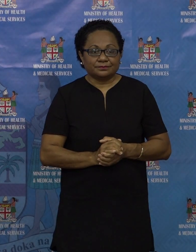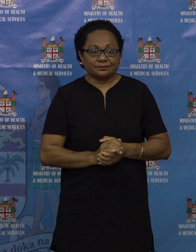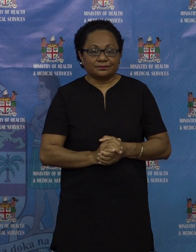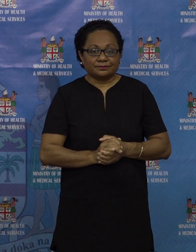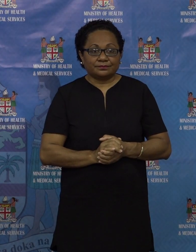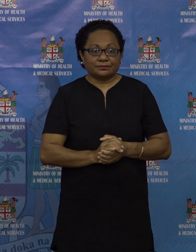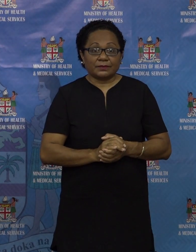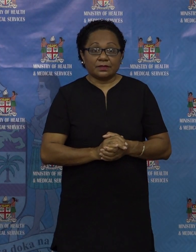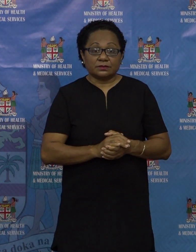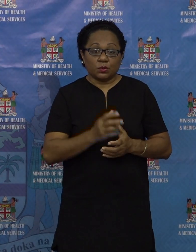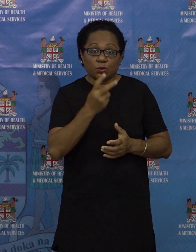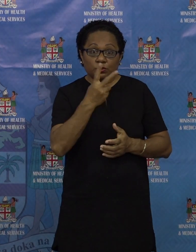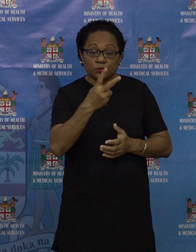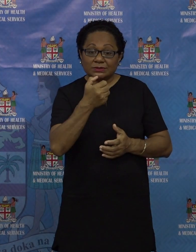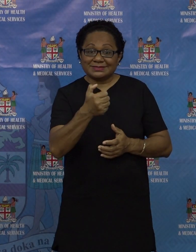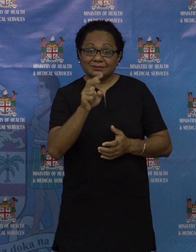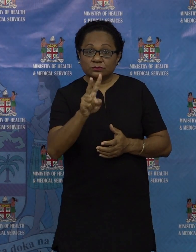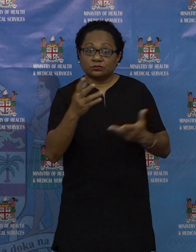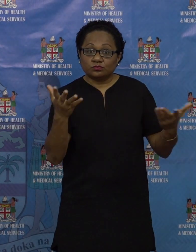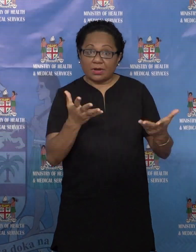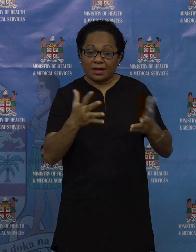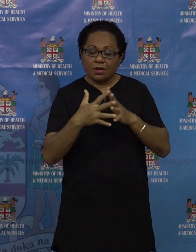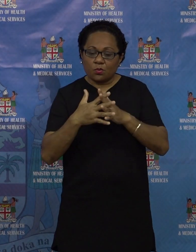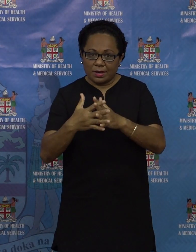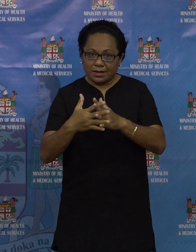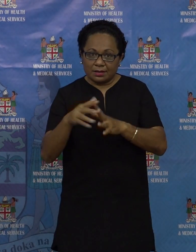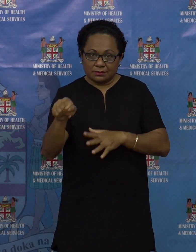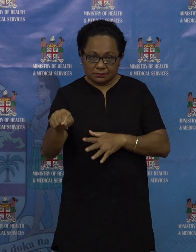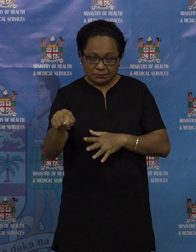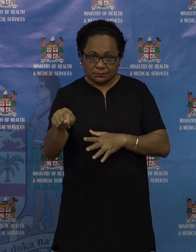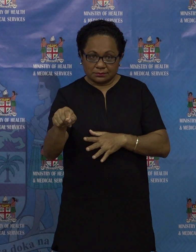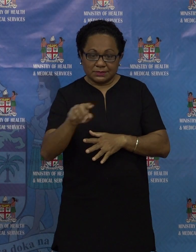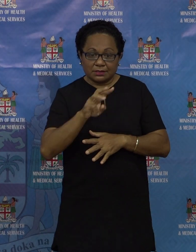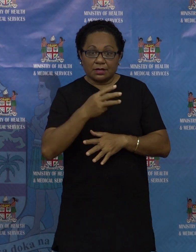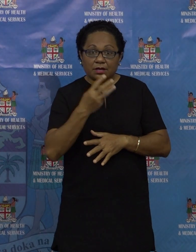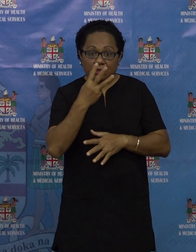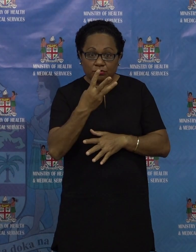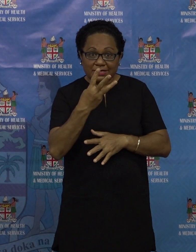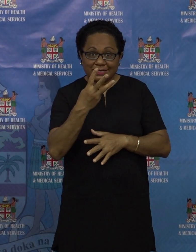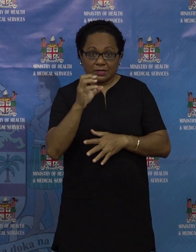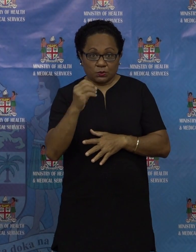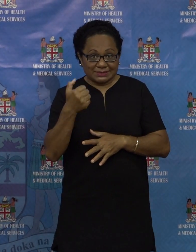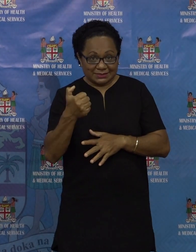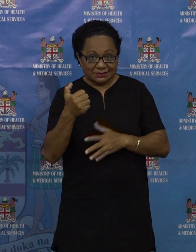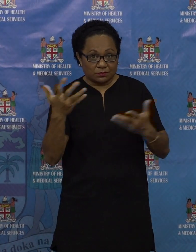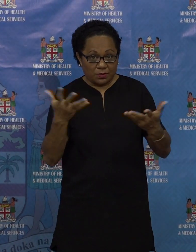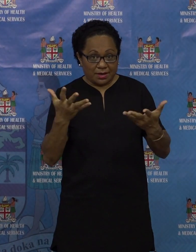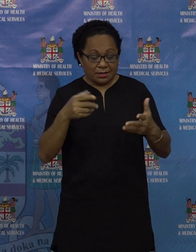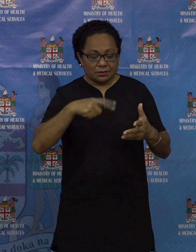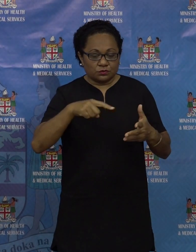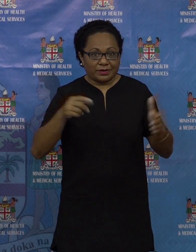Of these, 262 cases were from the Western Division, and 306 cases are from the Central Division.